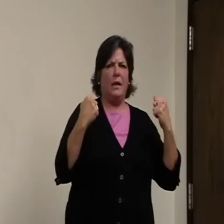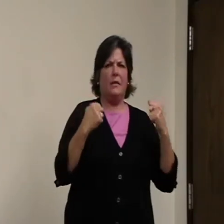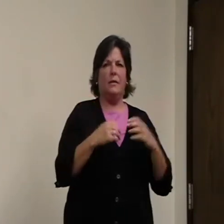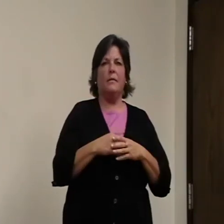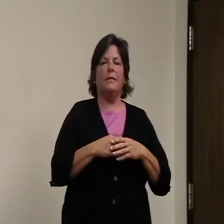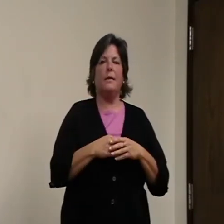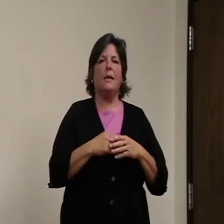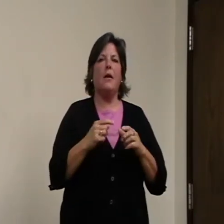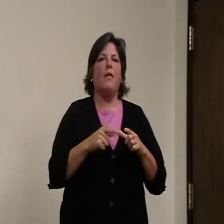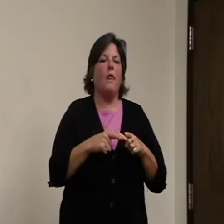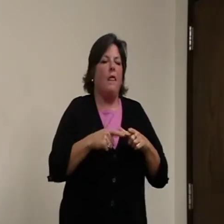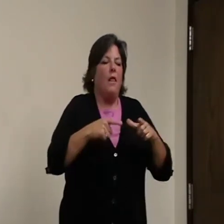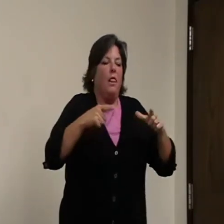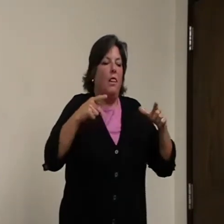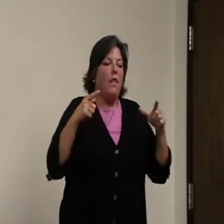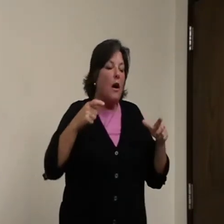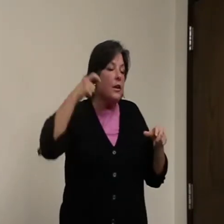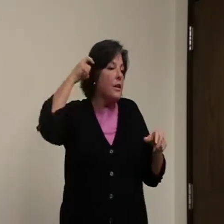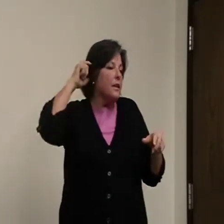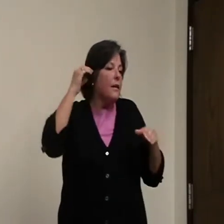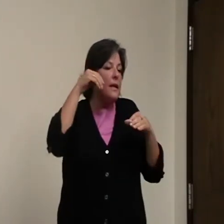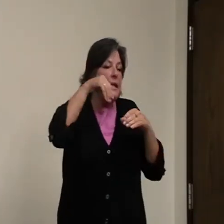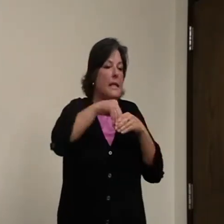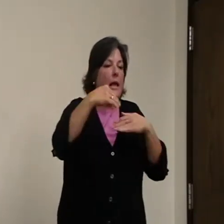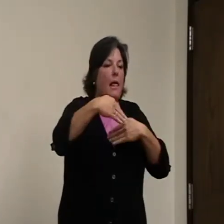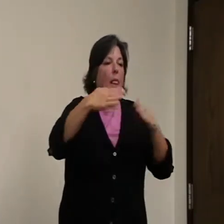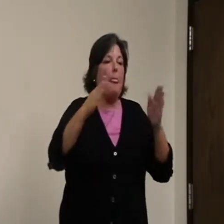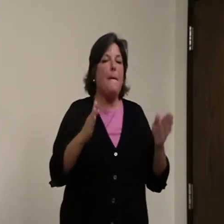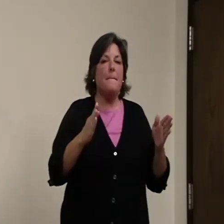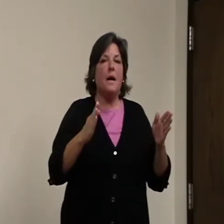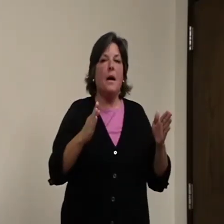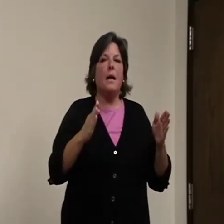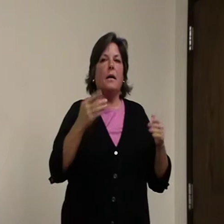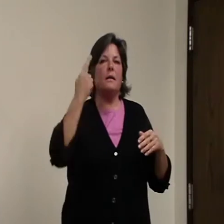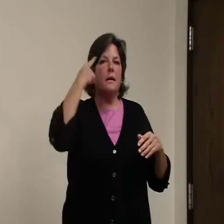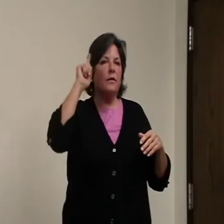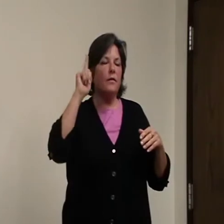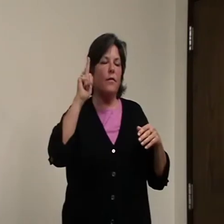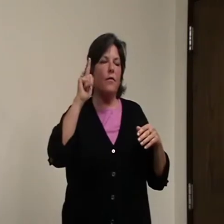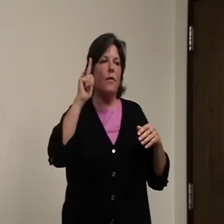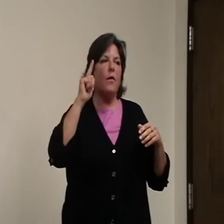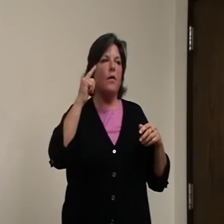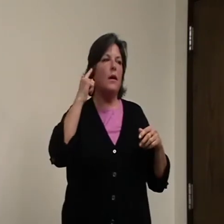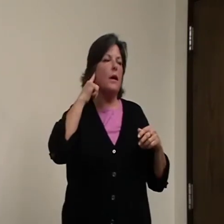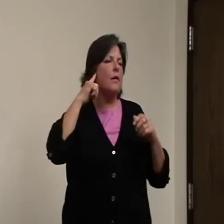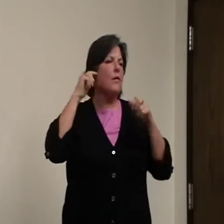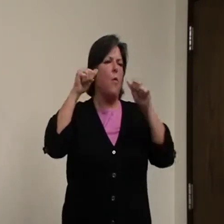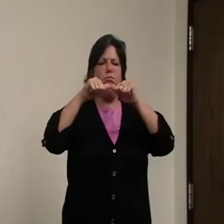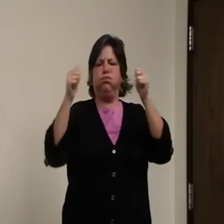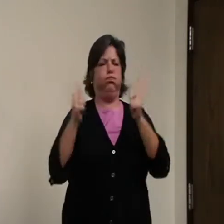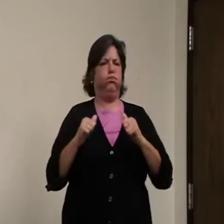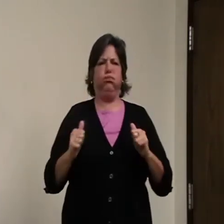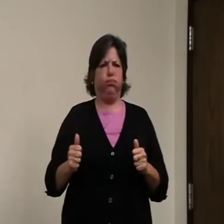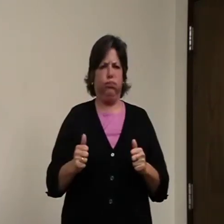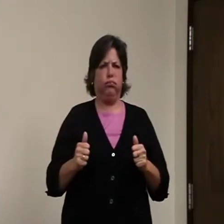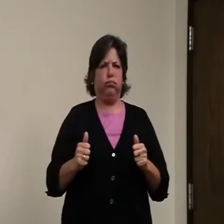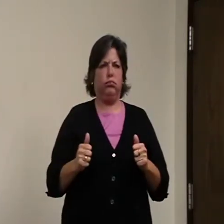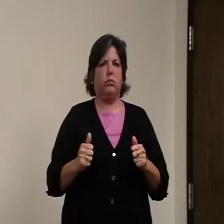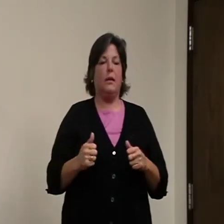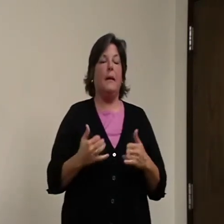in there are usually for severe to profound hearing losses. But nowadays, we can get more and more